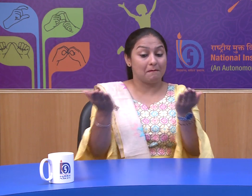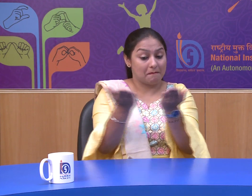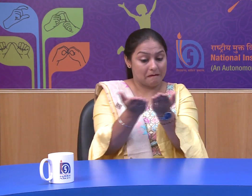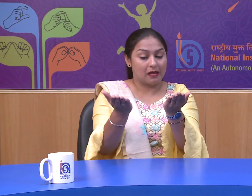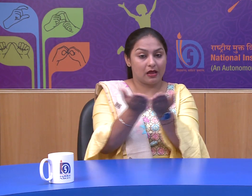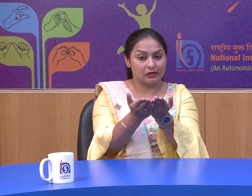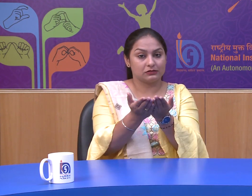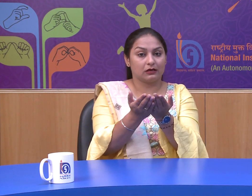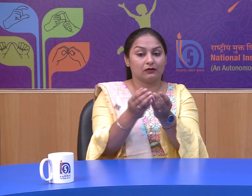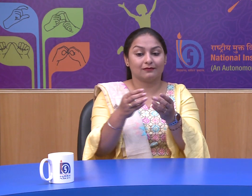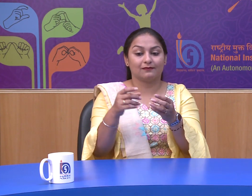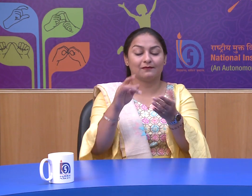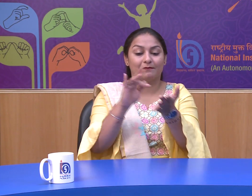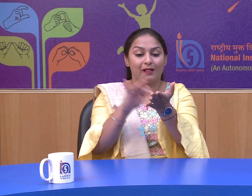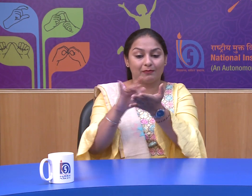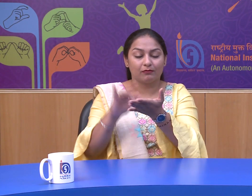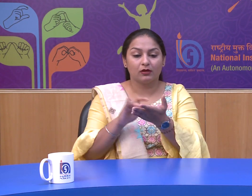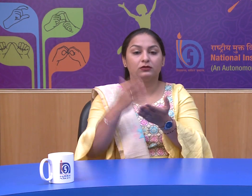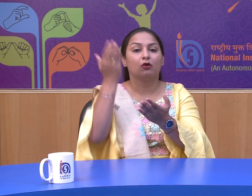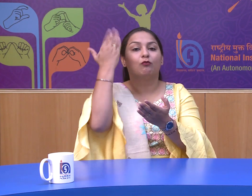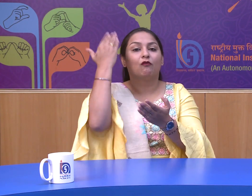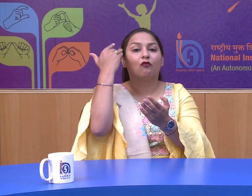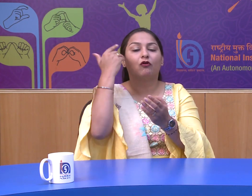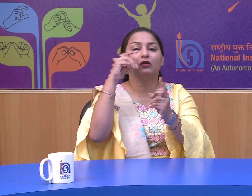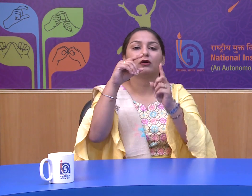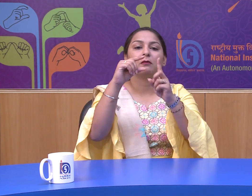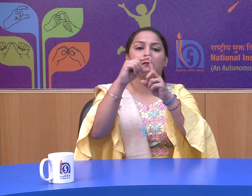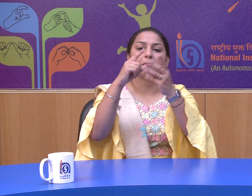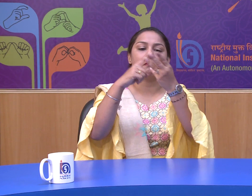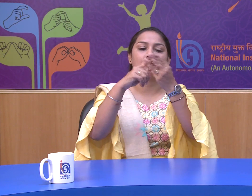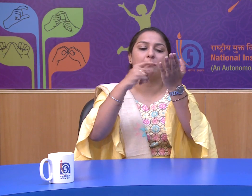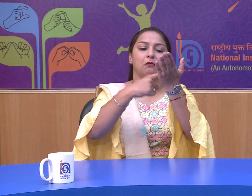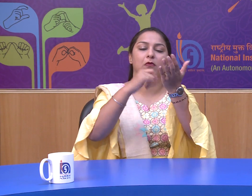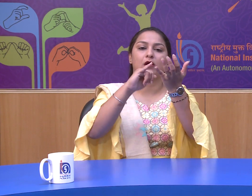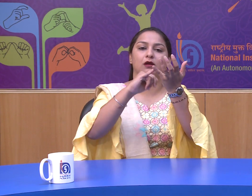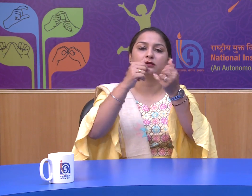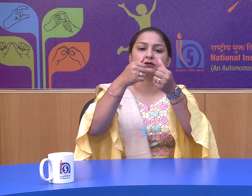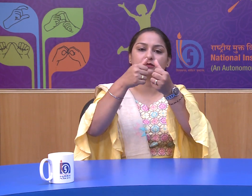of Persia in all aspects. Break.